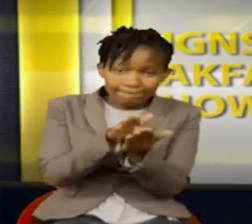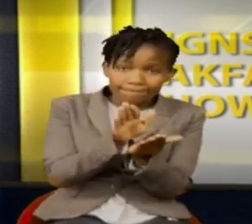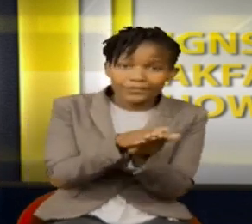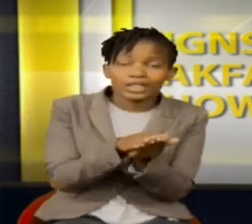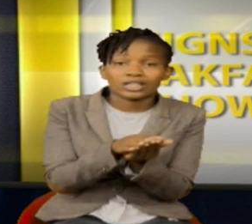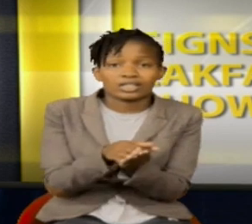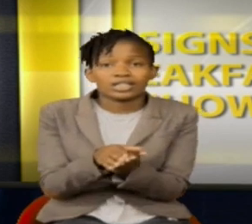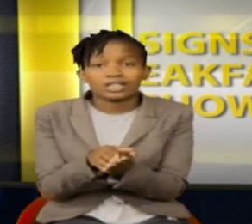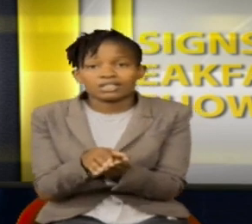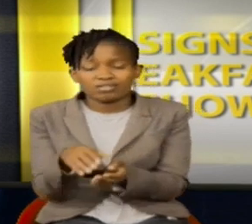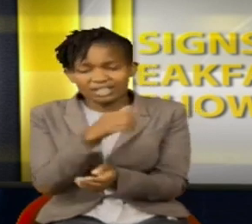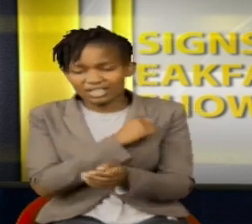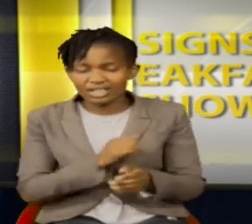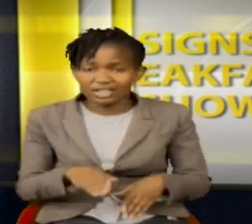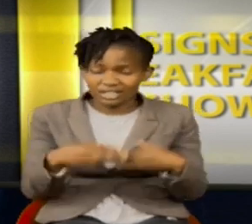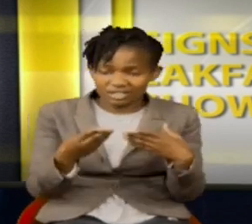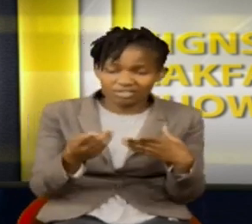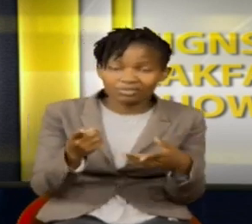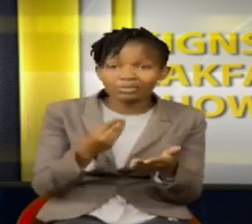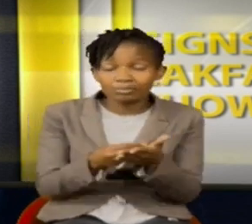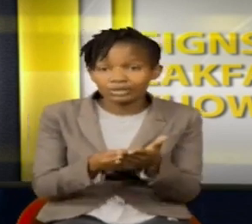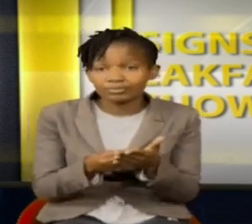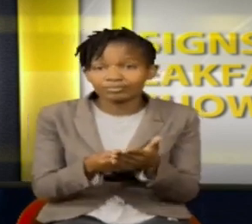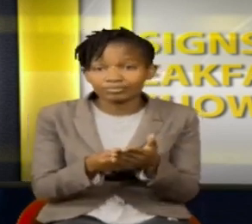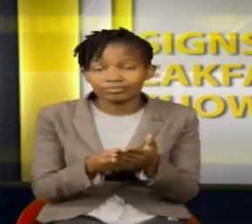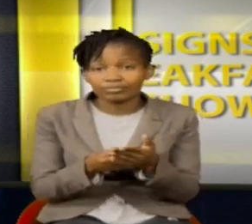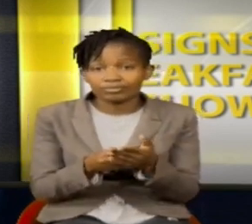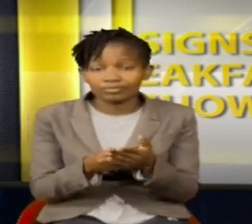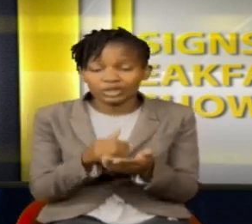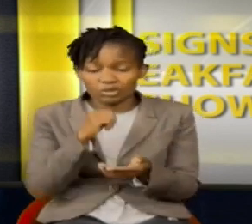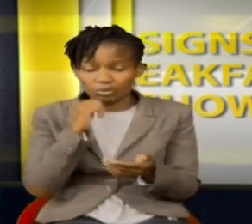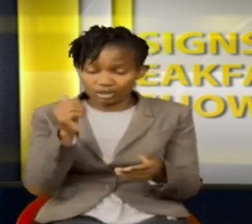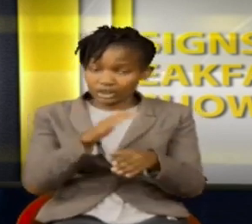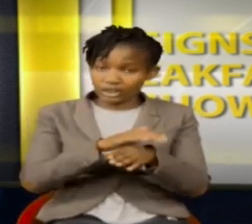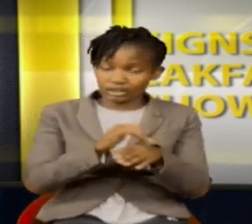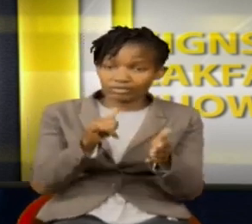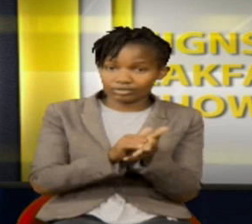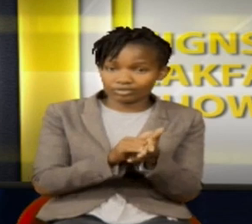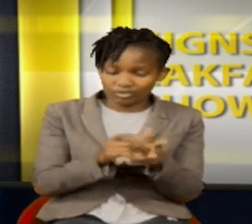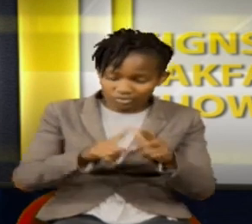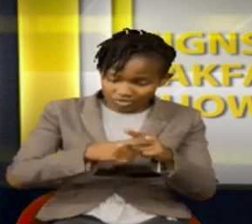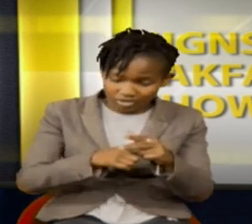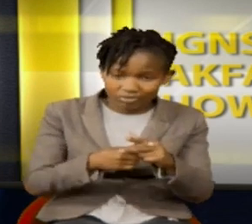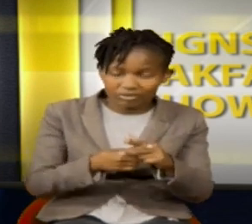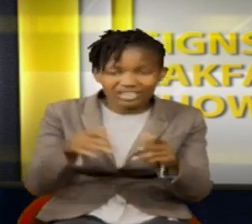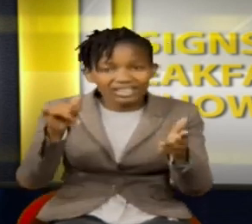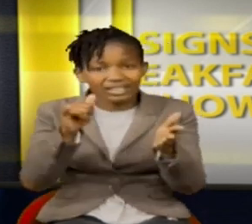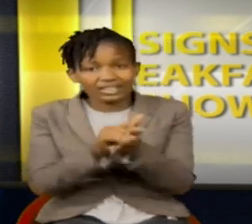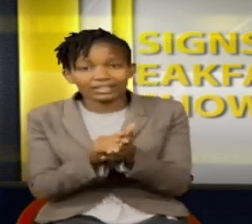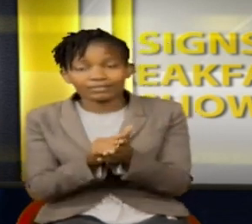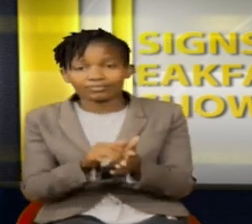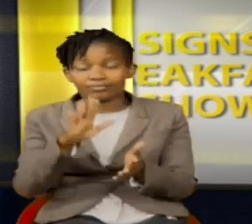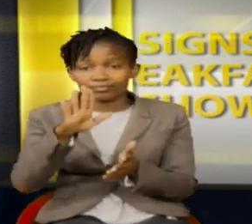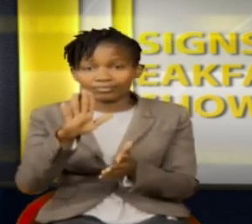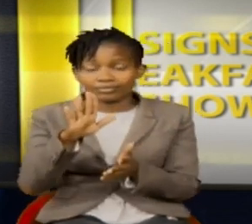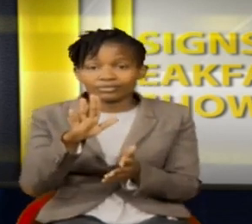shamba. You don't have a car. So you have no logbook or title deed. You cannot get the loan. Yeah. So start with that 5,000 shillings. I was telling you